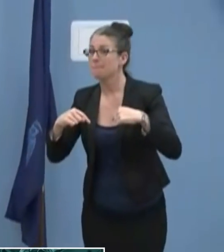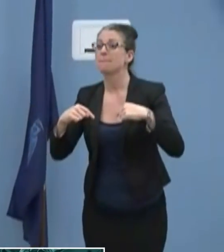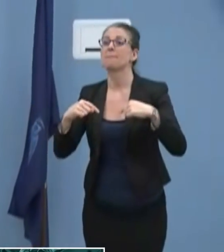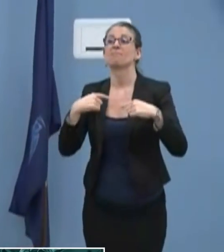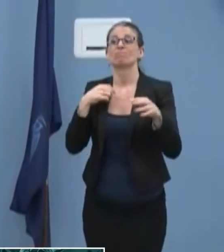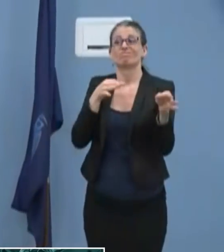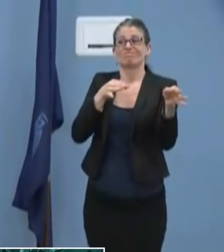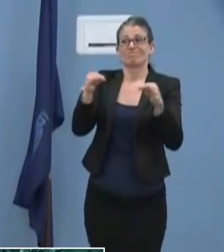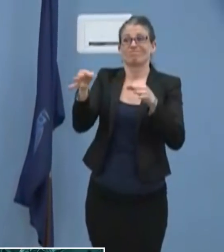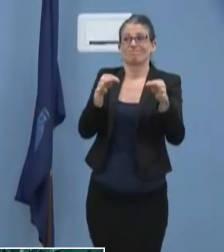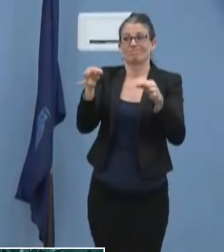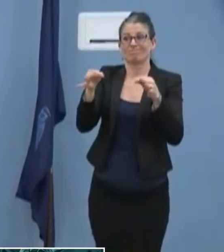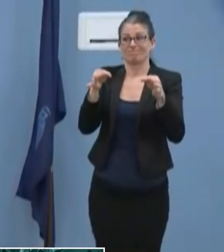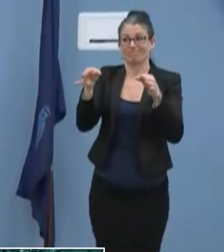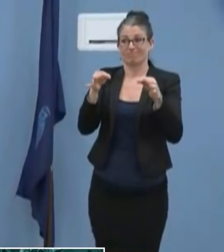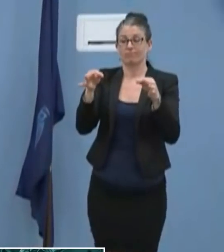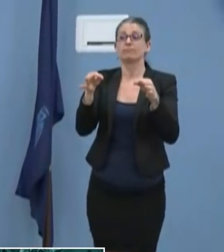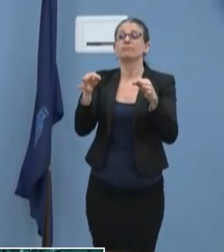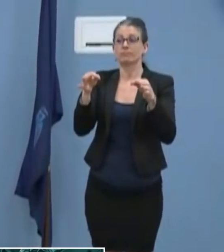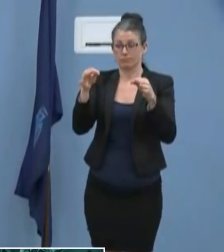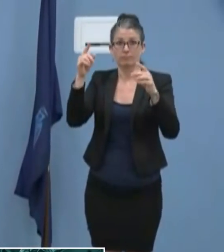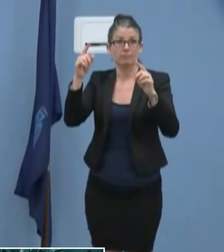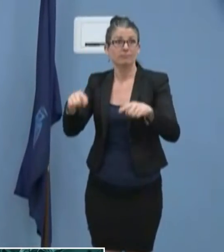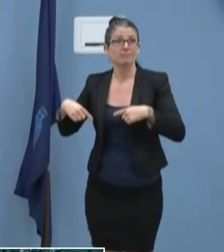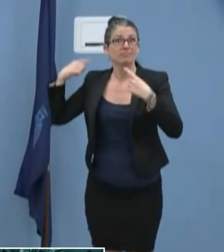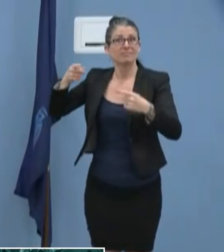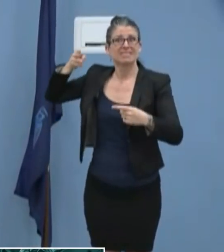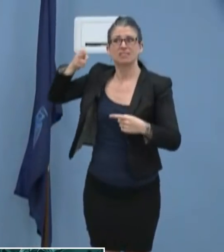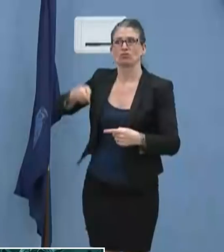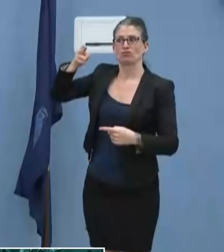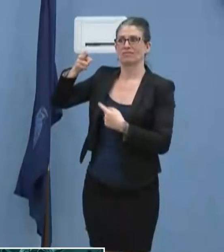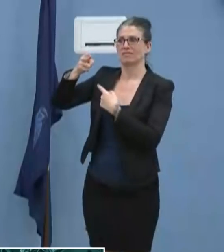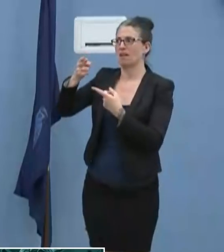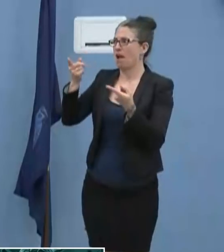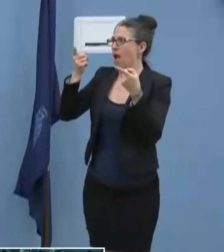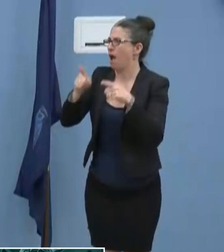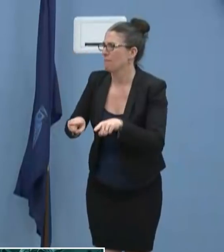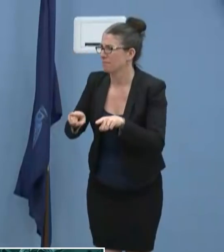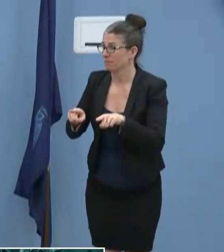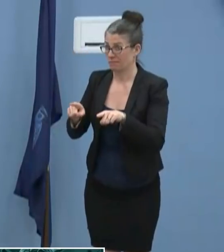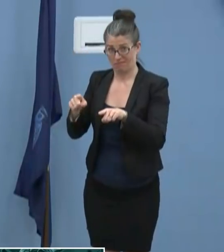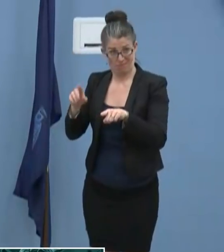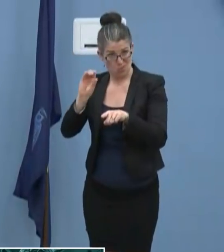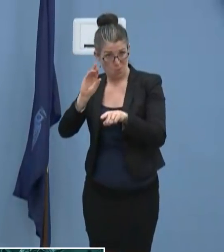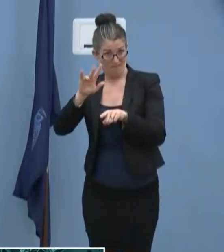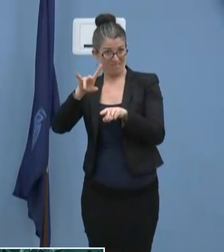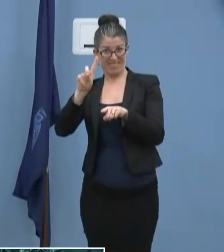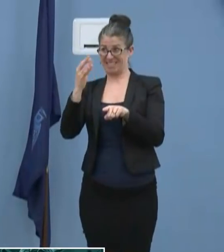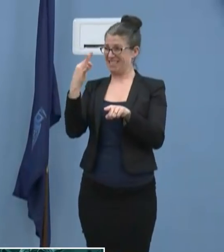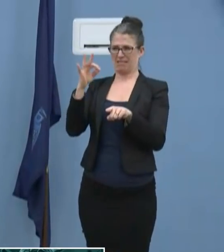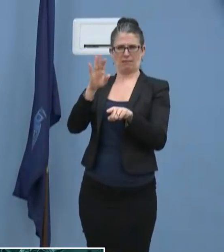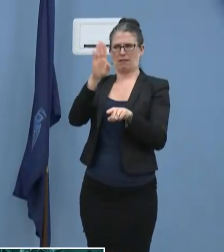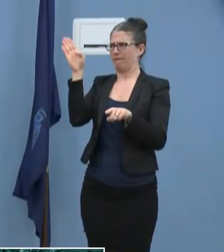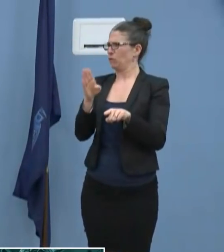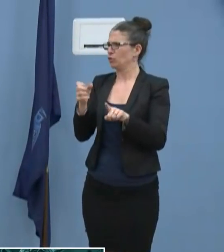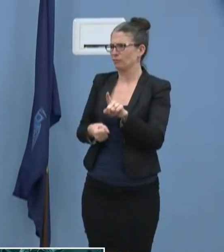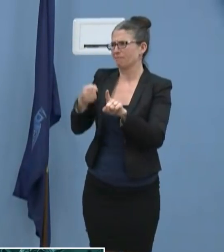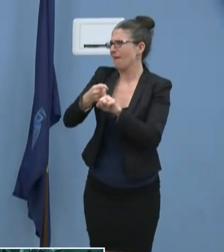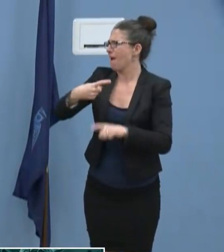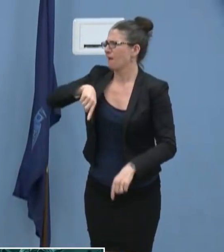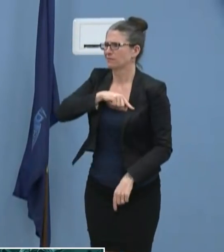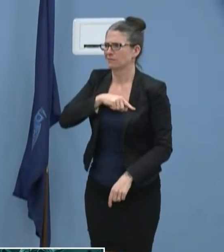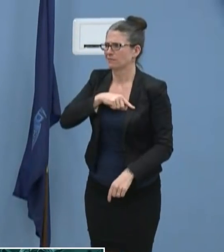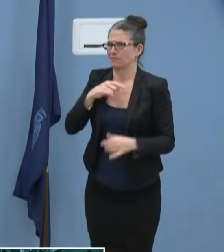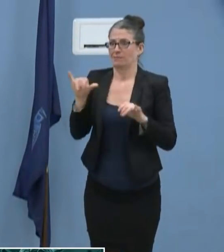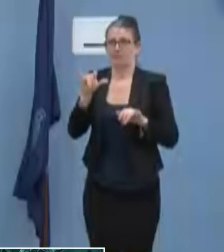history of our nation. Just now, Dr. Shah reported that Maine has recorded 30 confirmed and